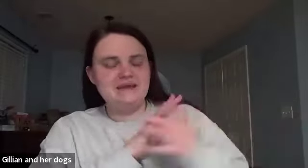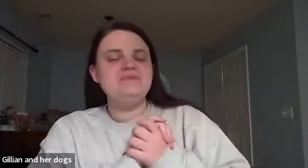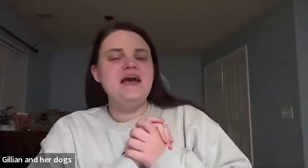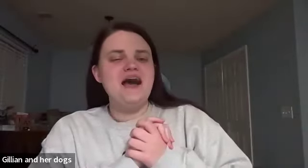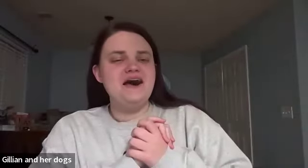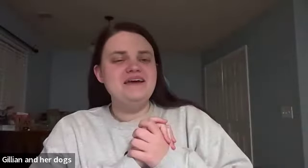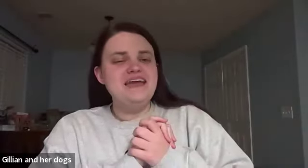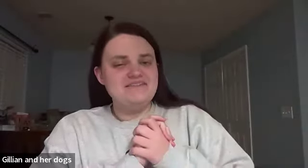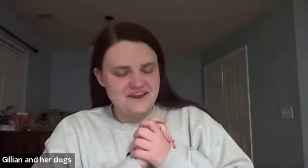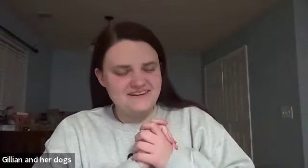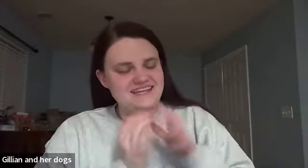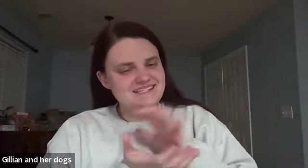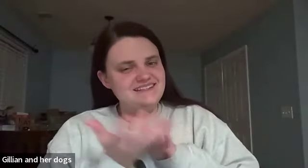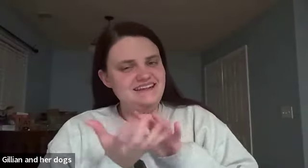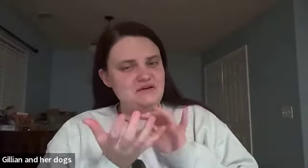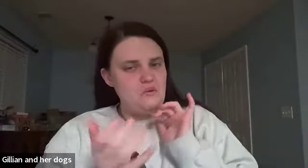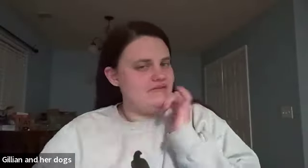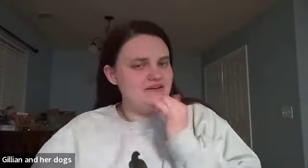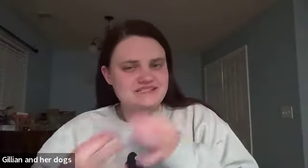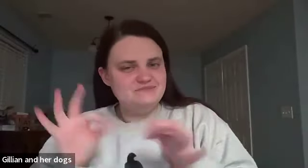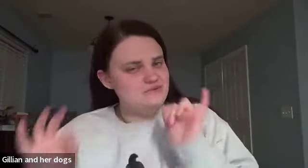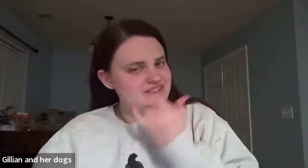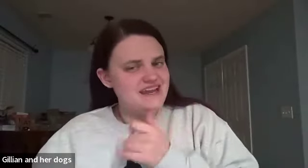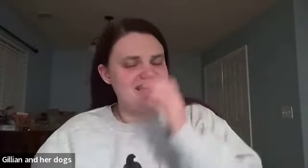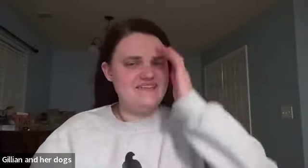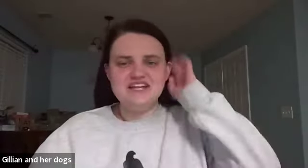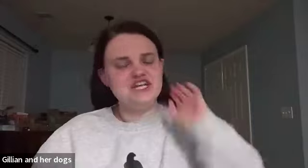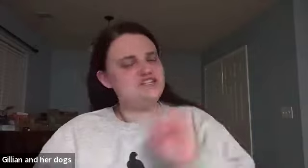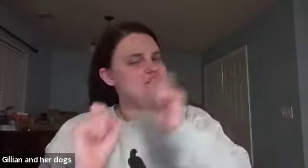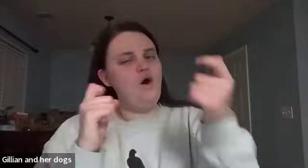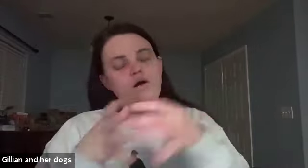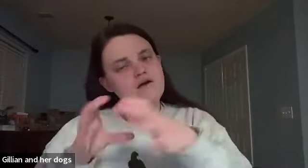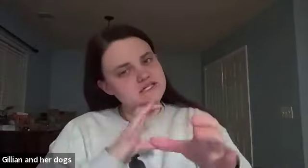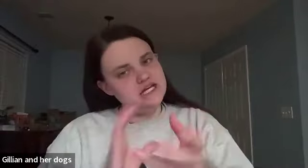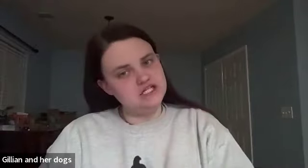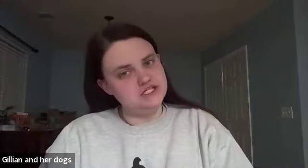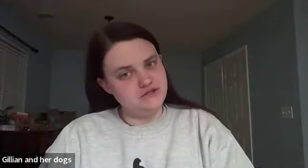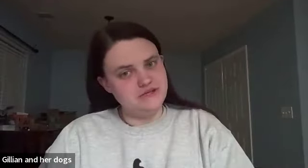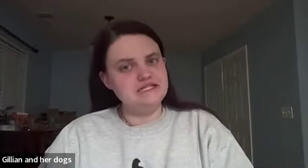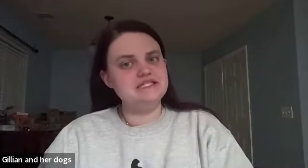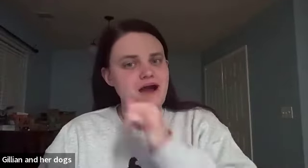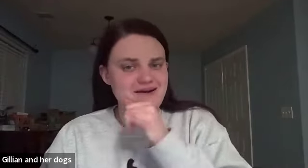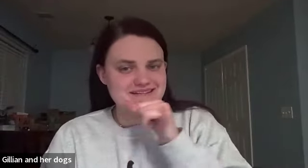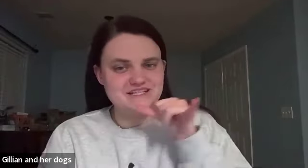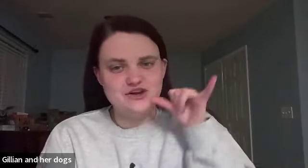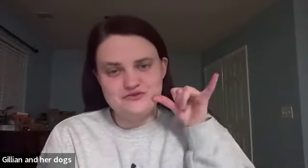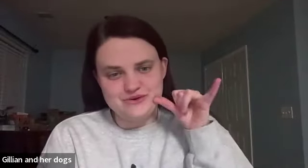naked. Very easily, one little simple mistake, and that changes the whole conversation you're doing. So I always like to go